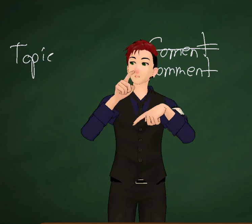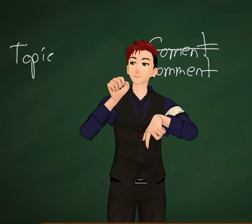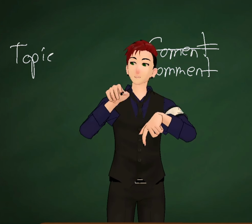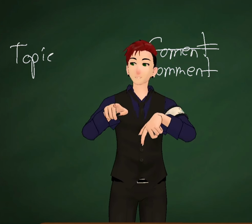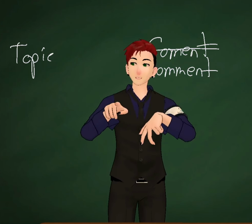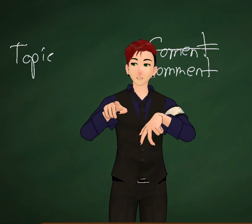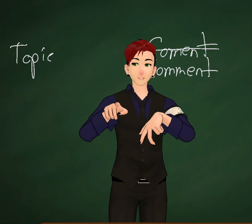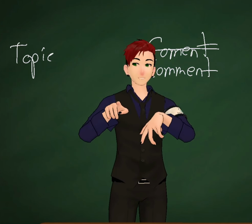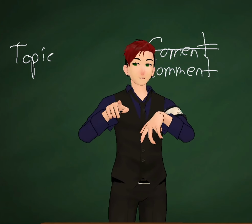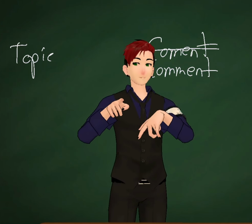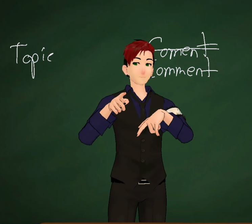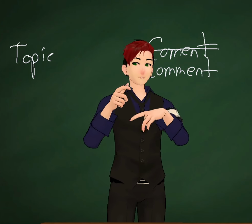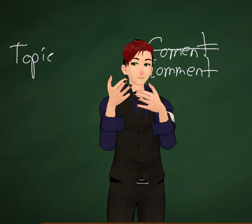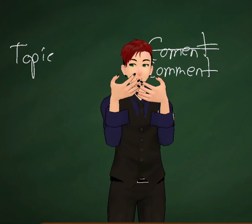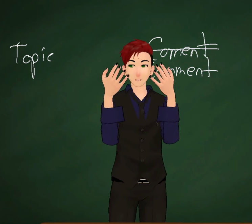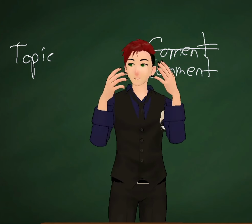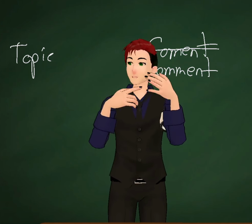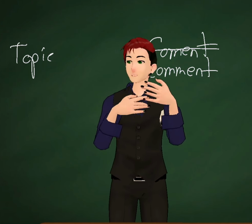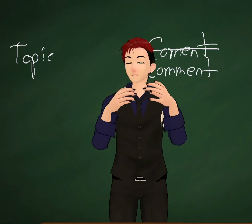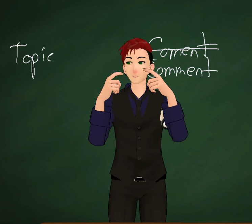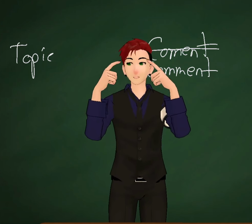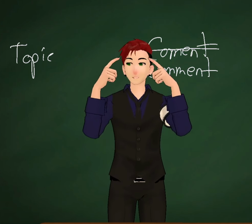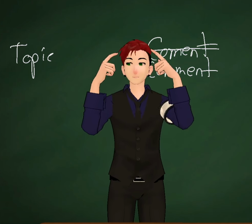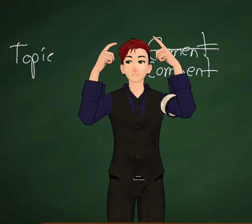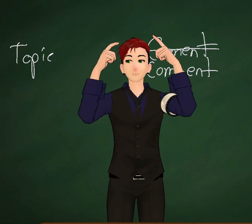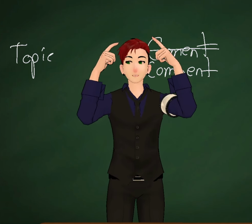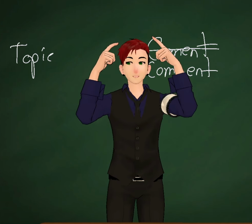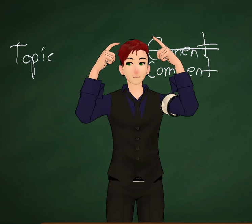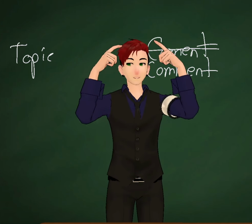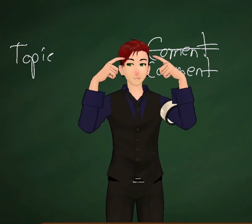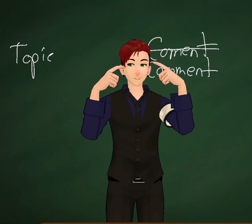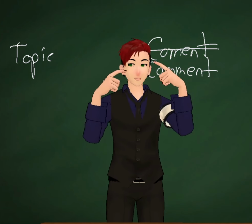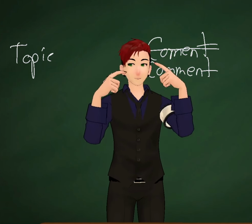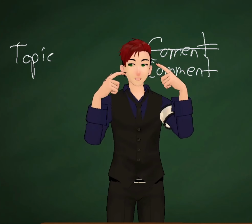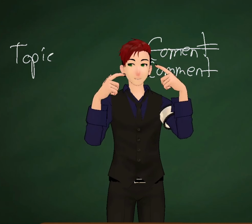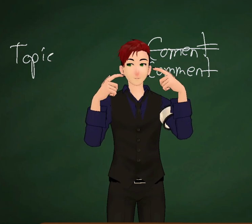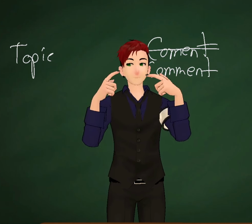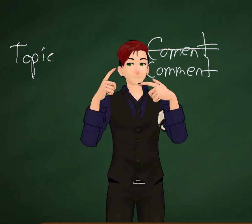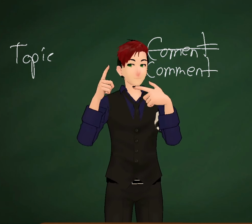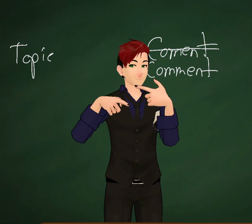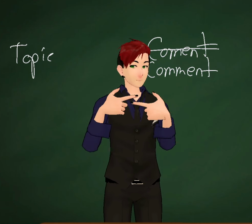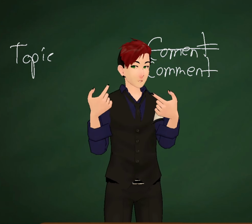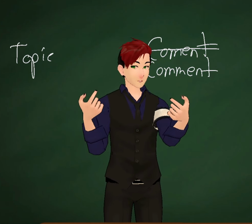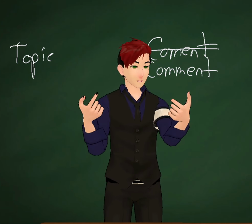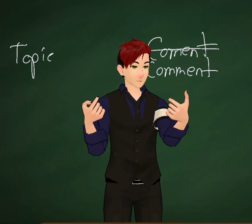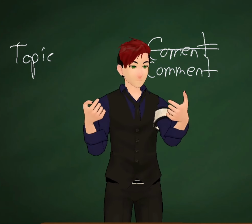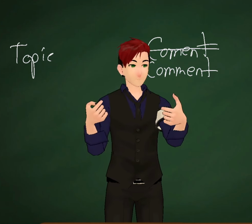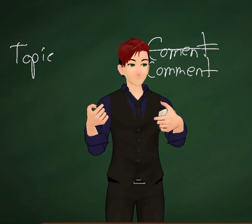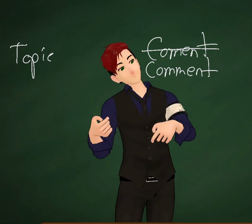we're asking a question in VR, we can't raise our eyebrows and lower our eyebrows. So what do?